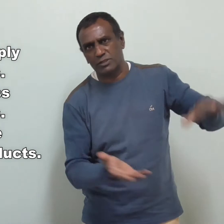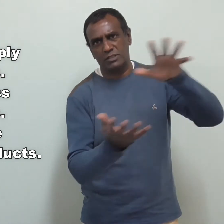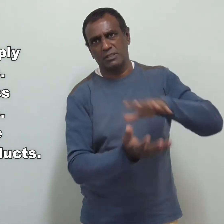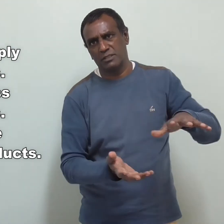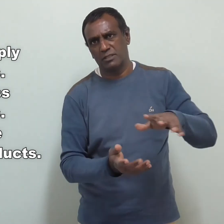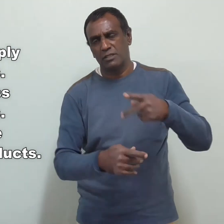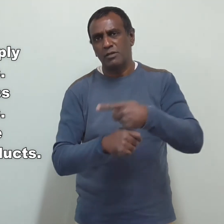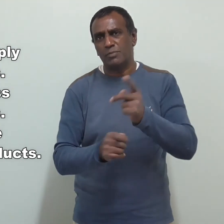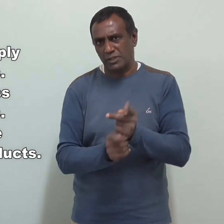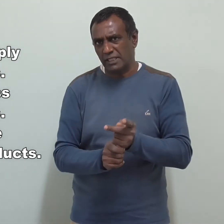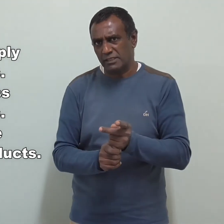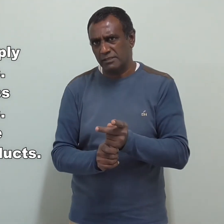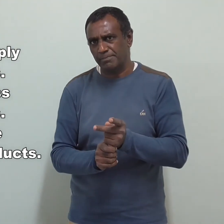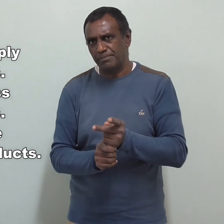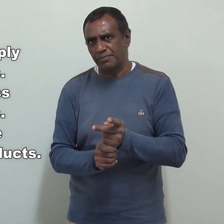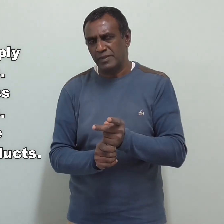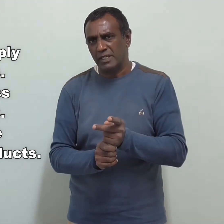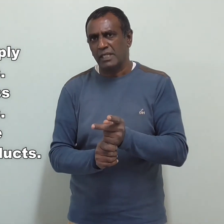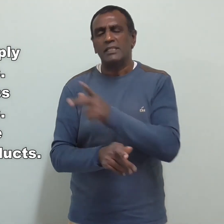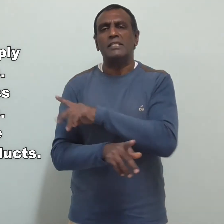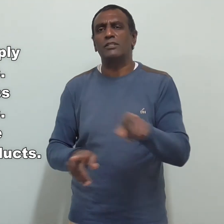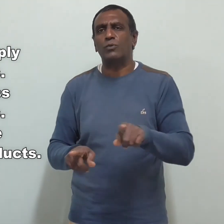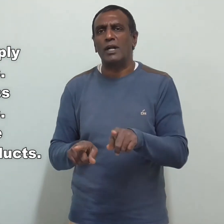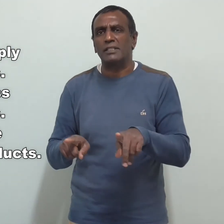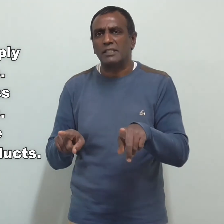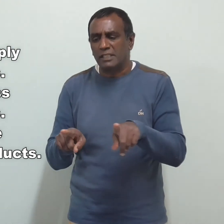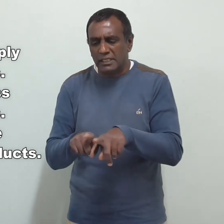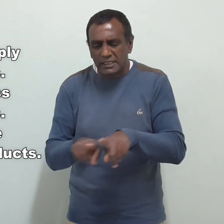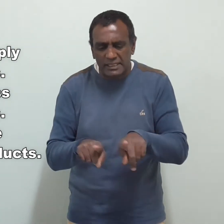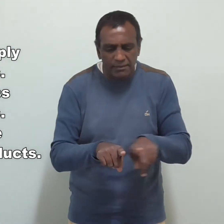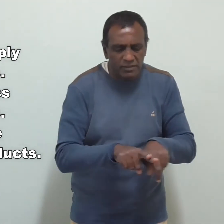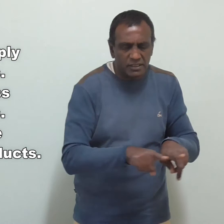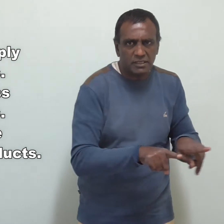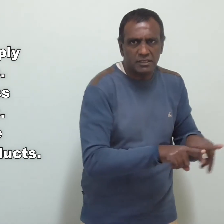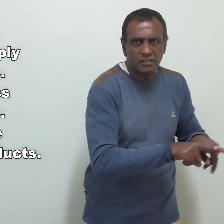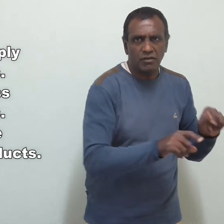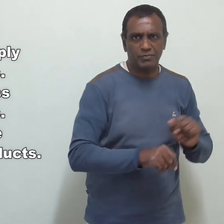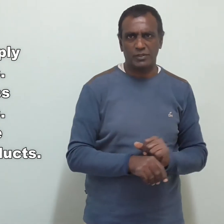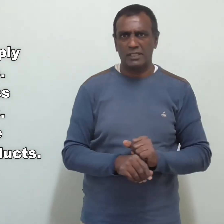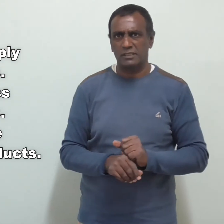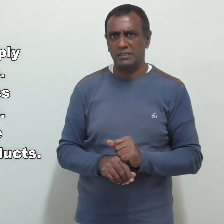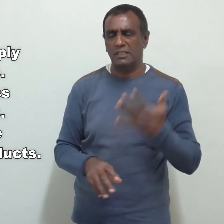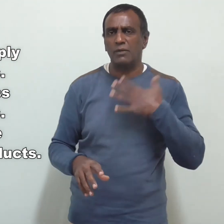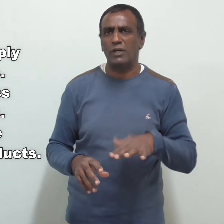mass-produced products. They didn't want the sameness of products. They